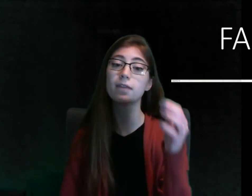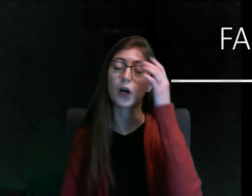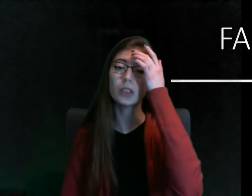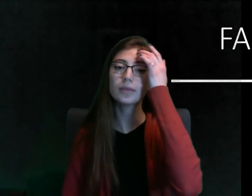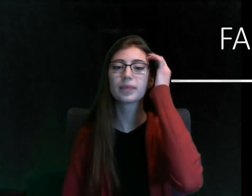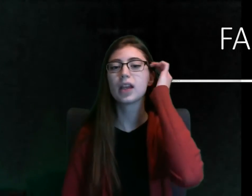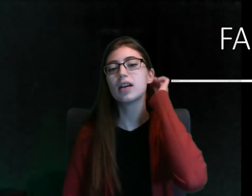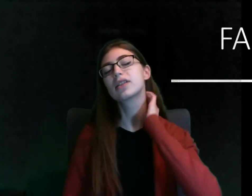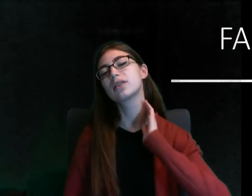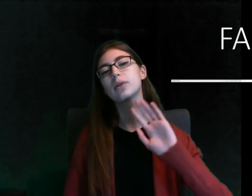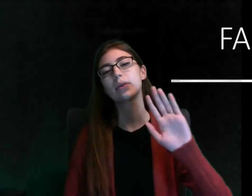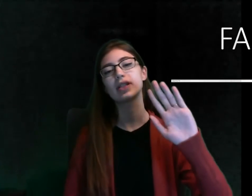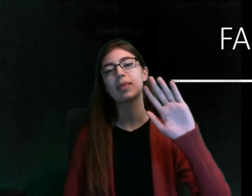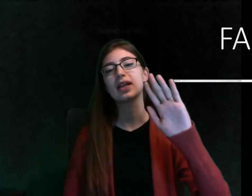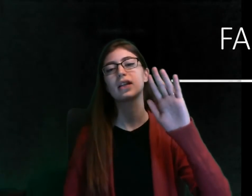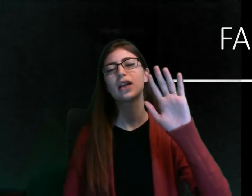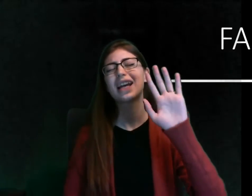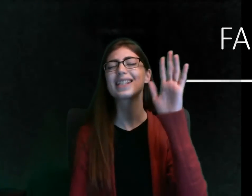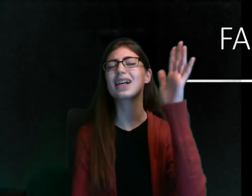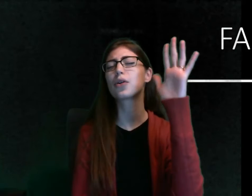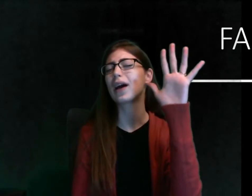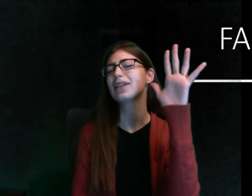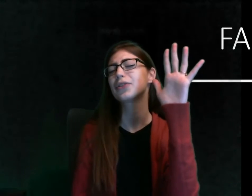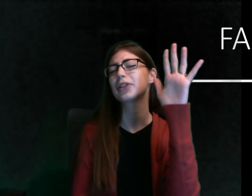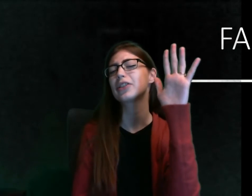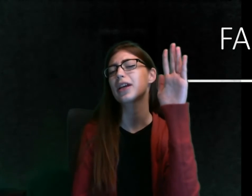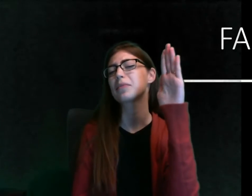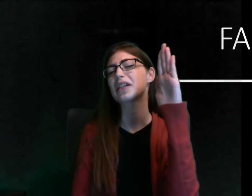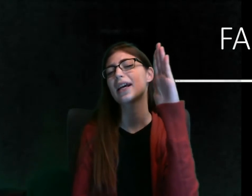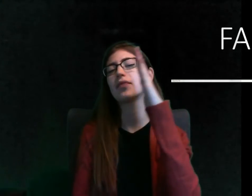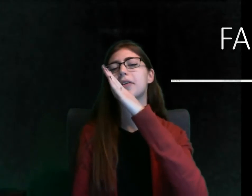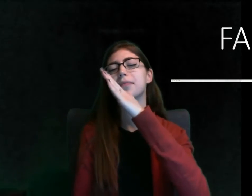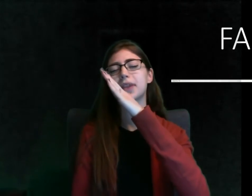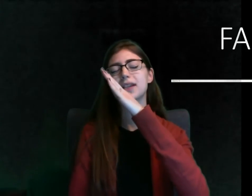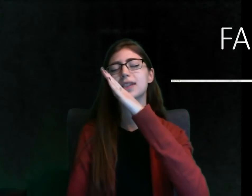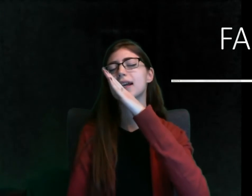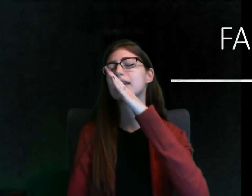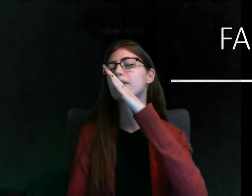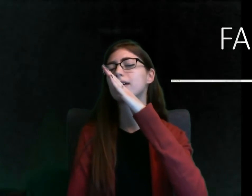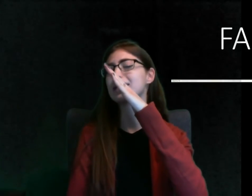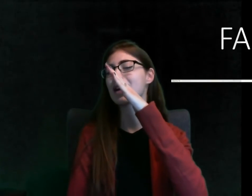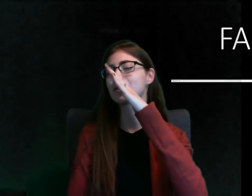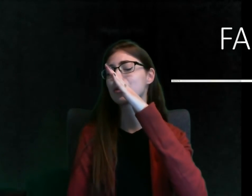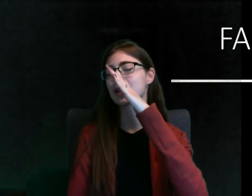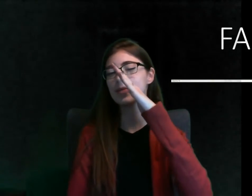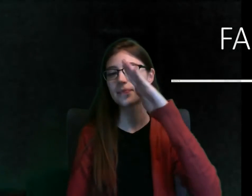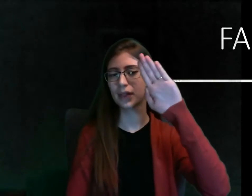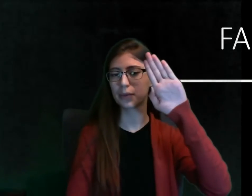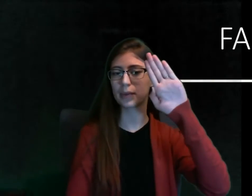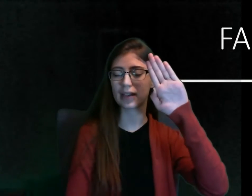Fall. So you are going to make, it's not quite a tree shape, it's kind of a slightly fallen down tree with a flat